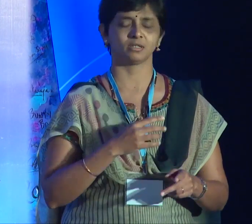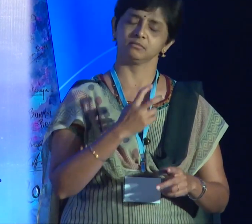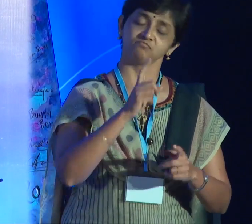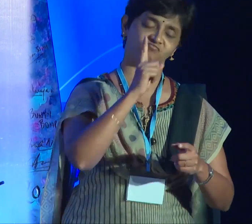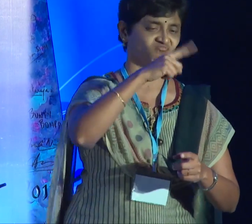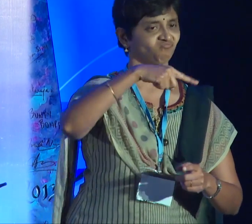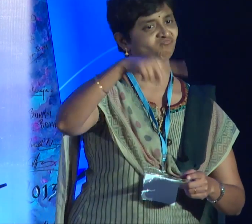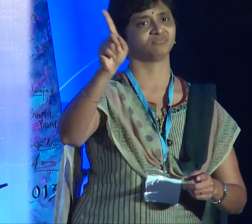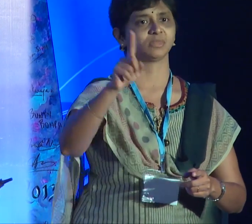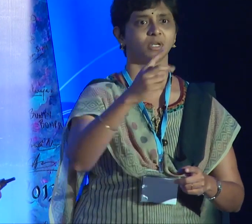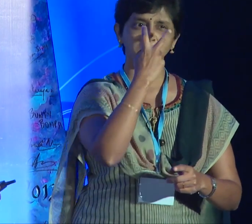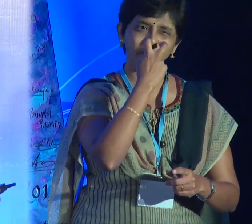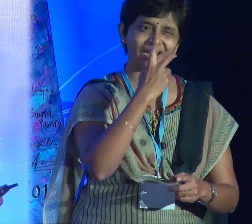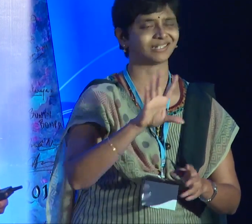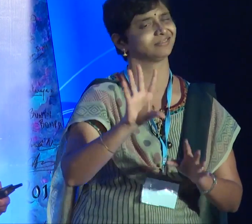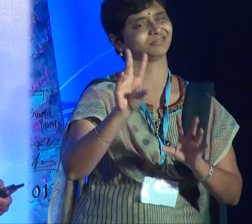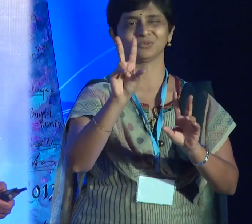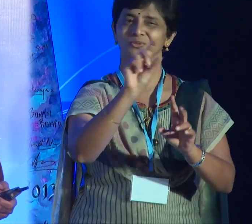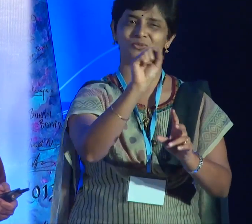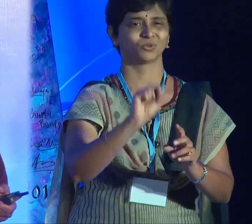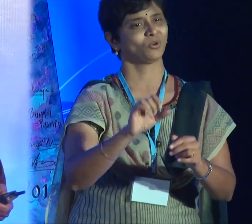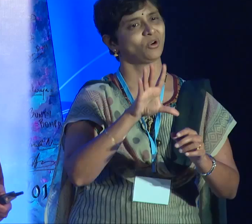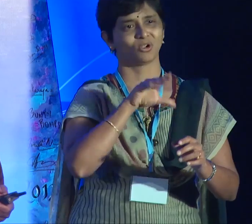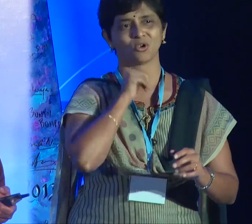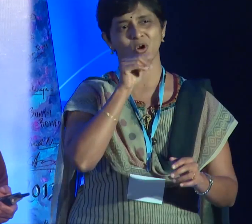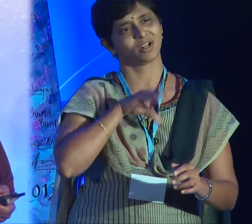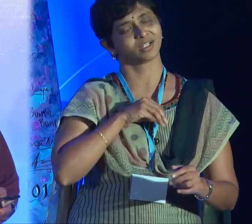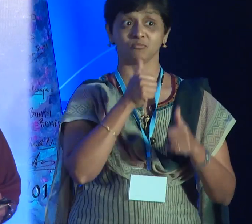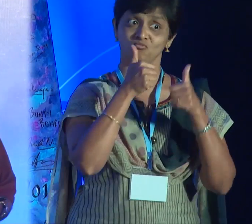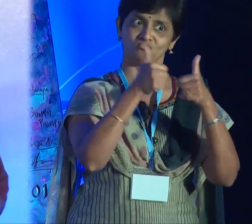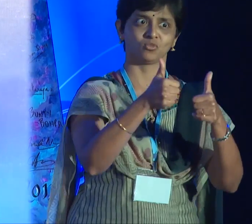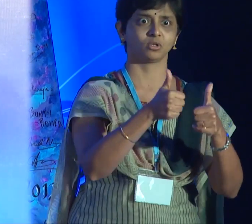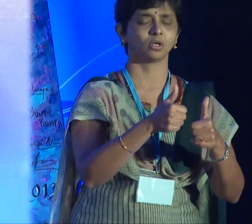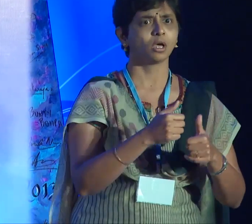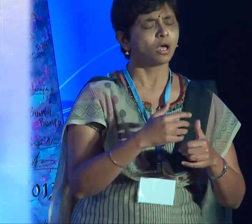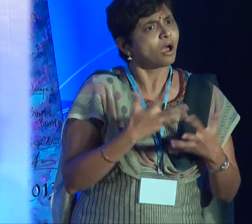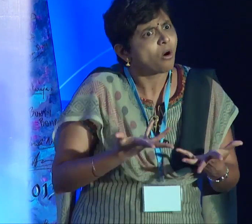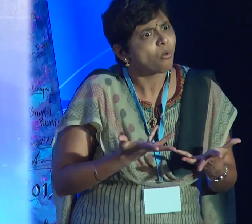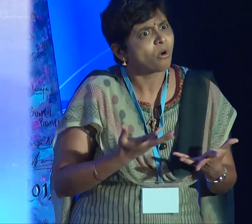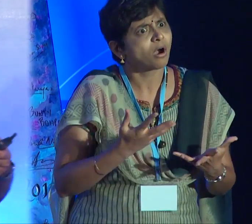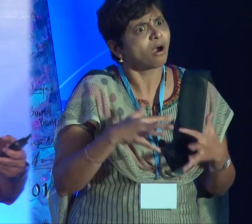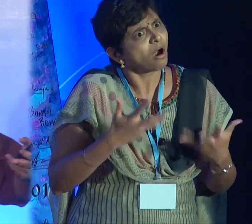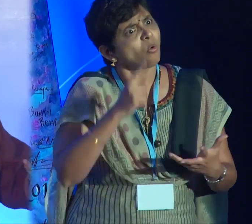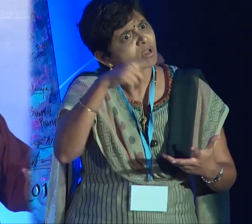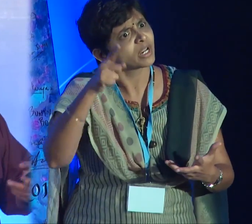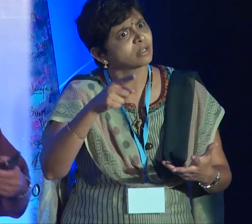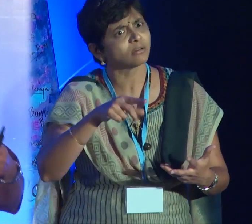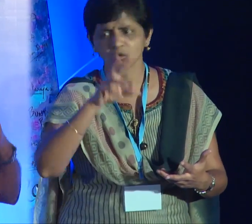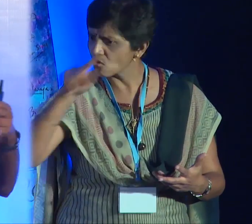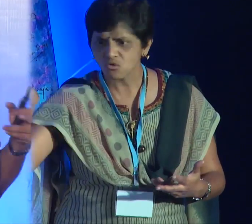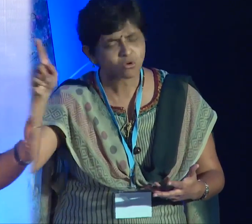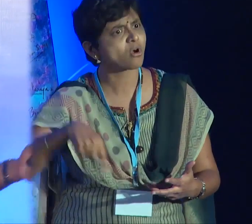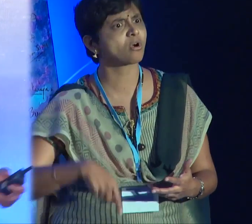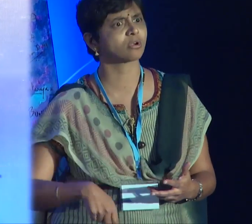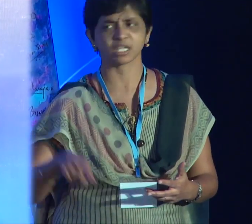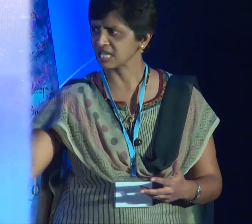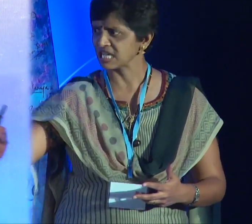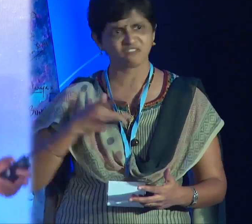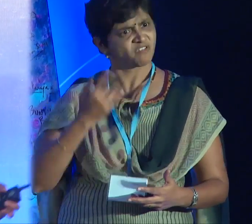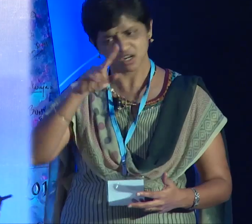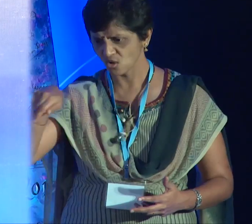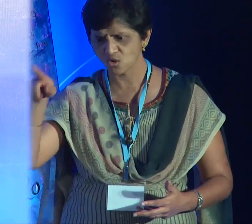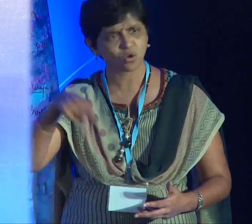And I actually stood up and I was asking them, I said, why do you think it is right? And I saw various